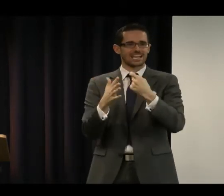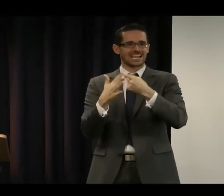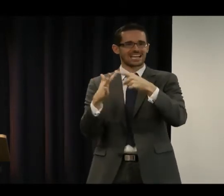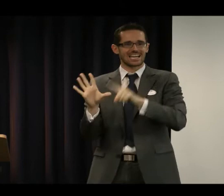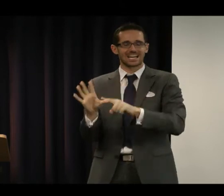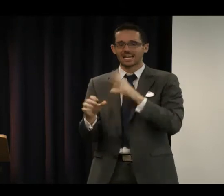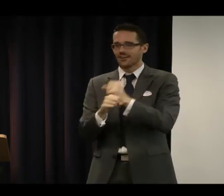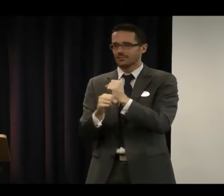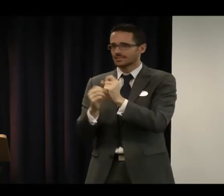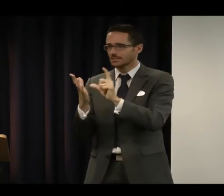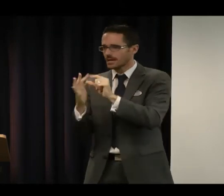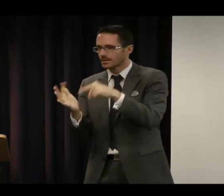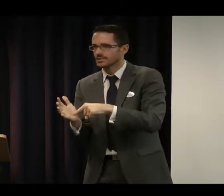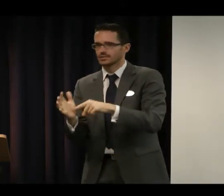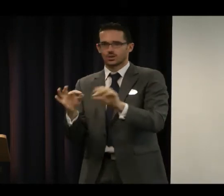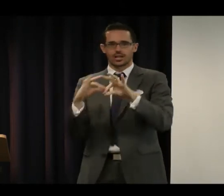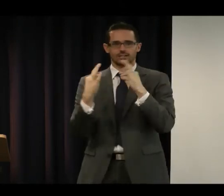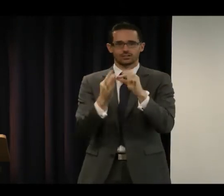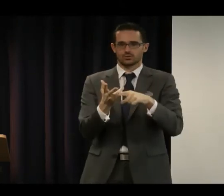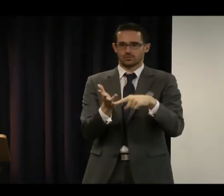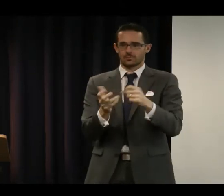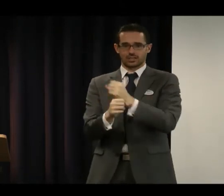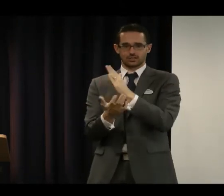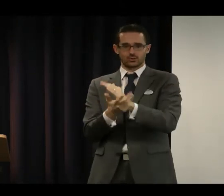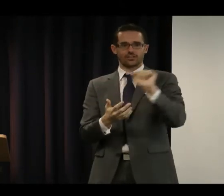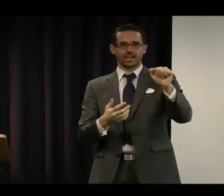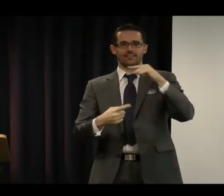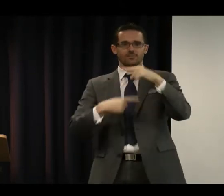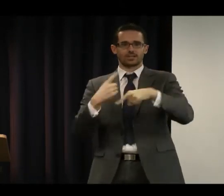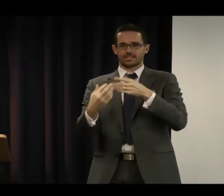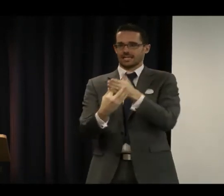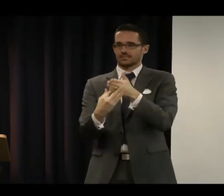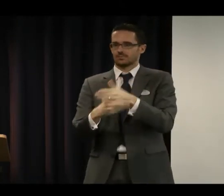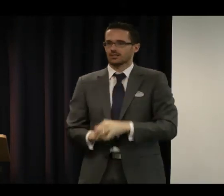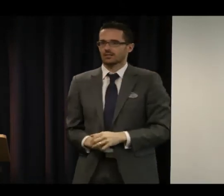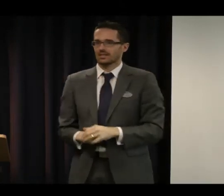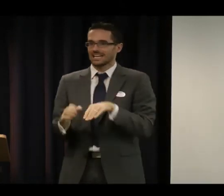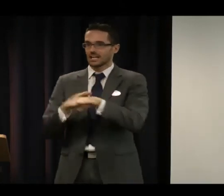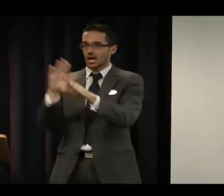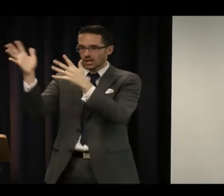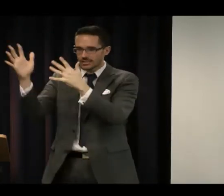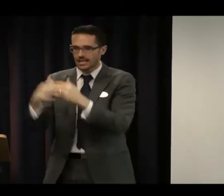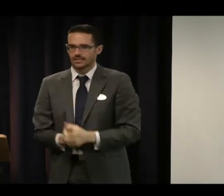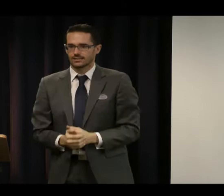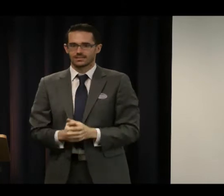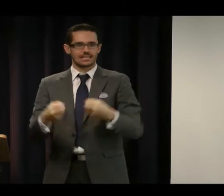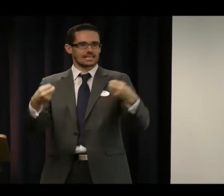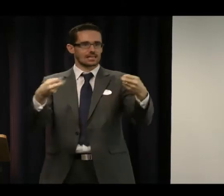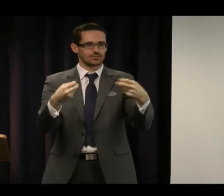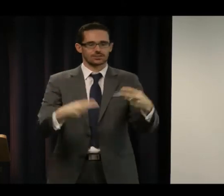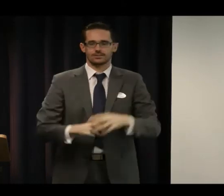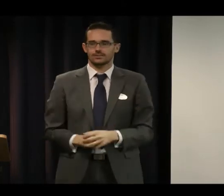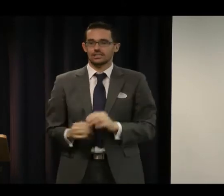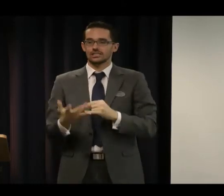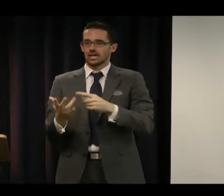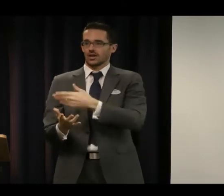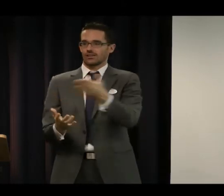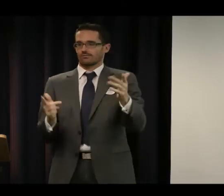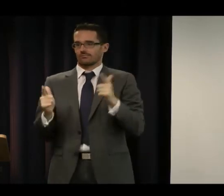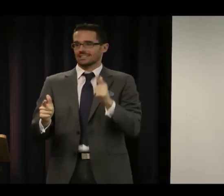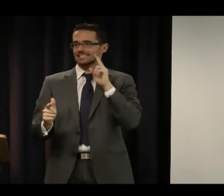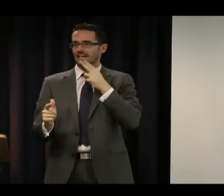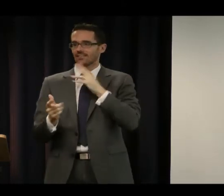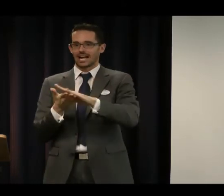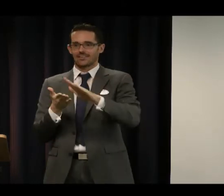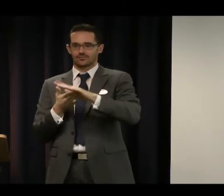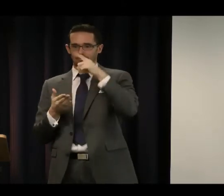few partnerships with key governmental departments organisations to ensure that their information is accessible in Auslan